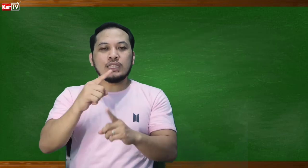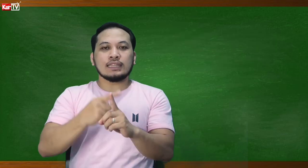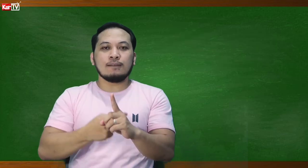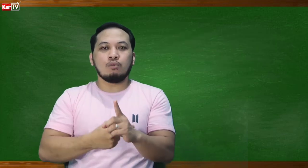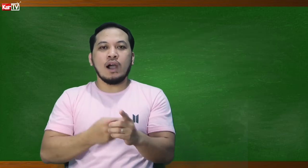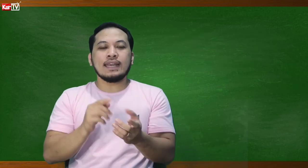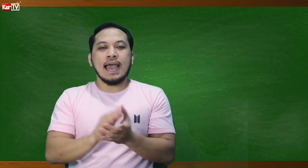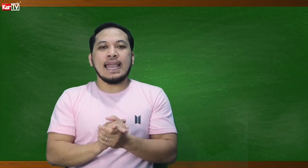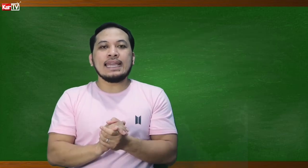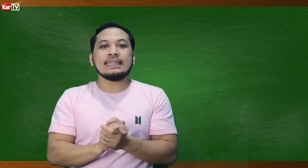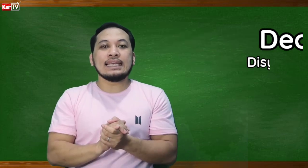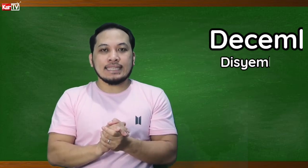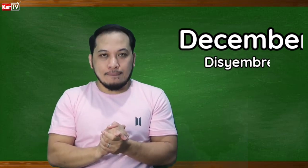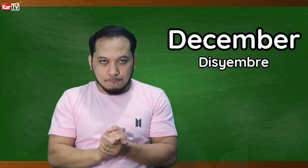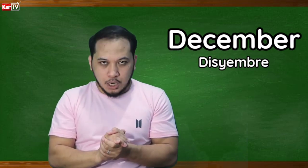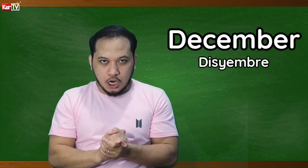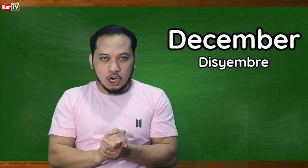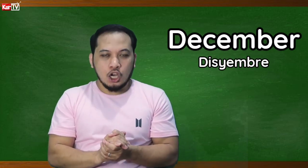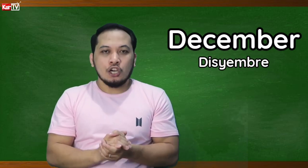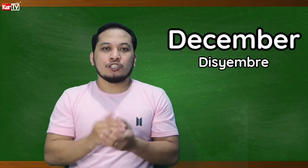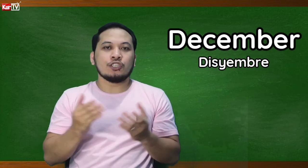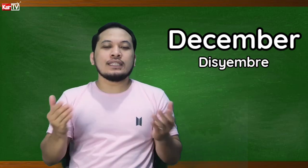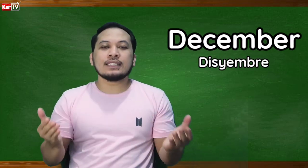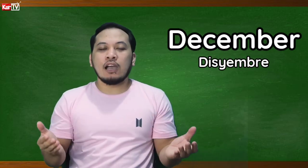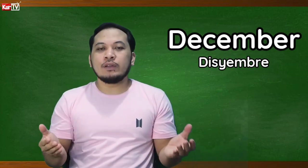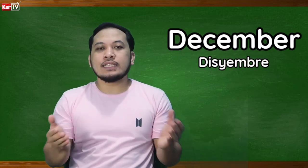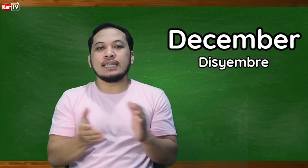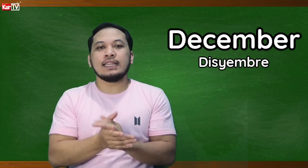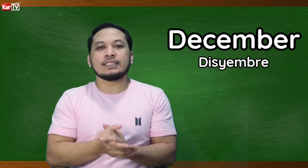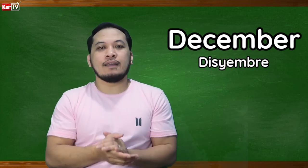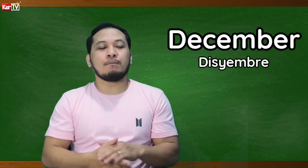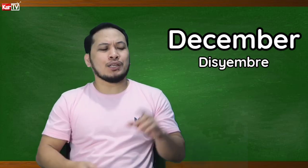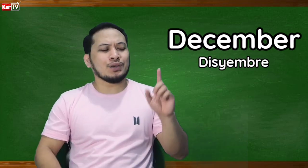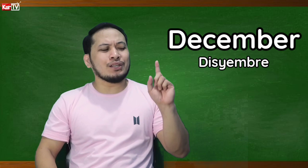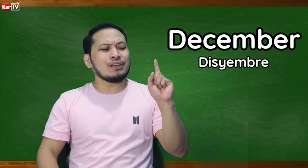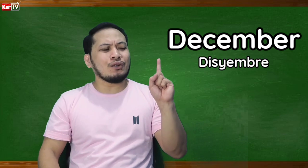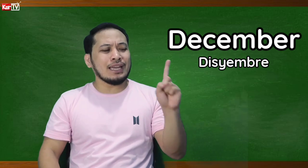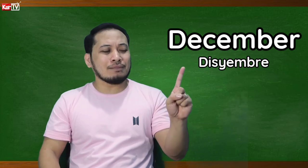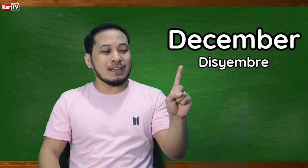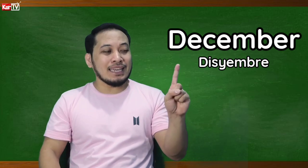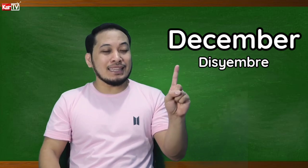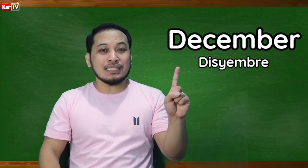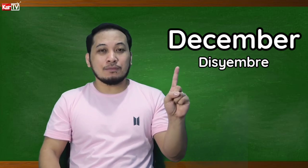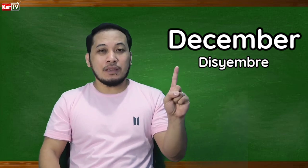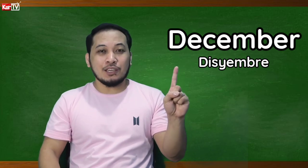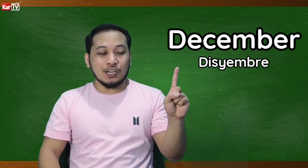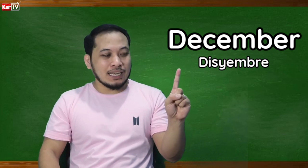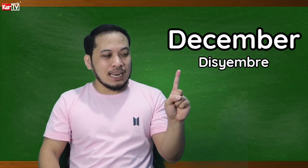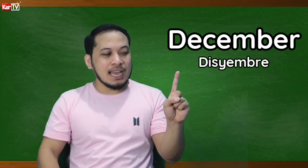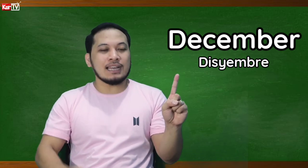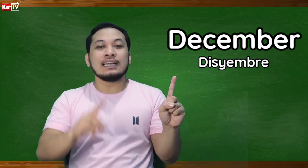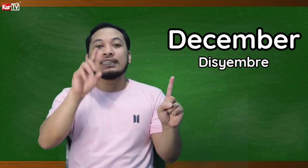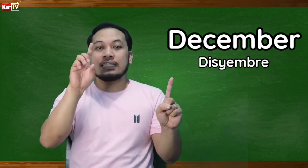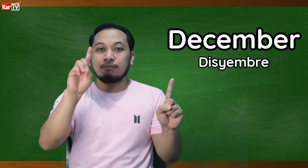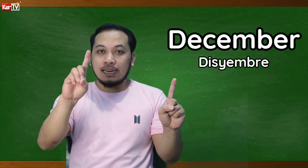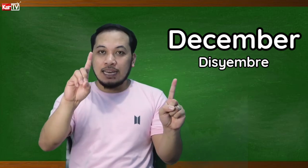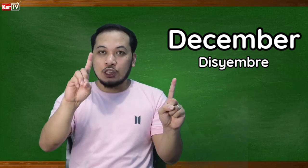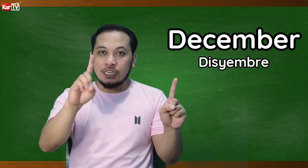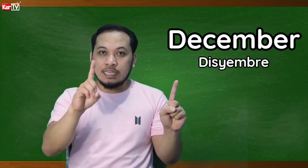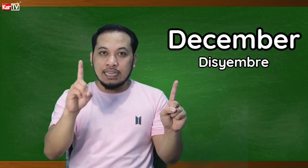nating buwan ay December. So, this is how we sign December. So, ganun lang ulit. Mag-index finger ka lang. Tas mag-letter D